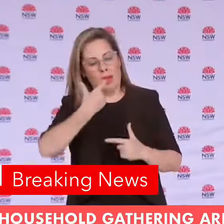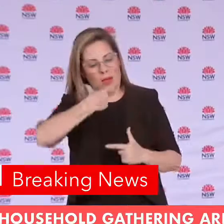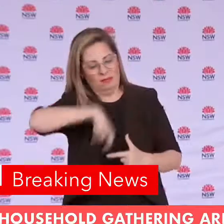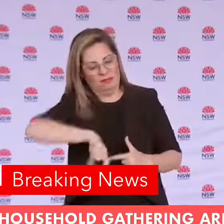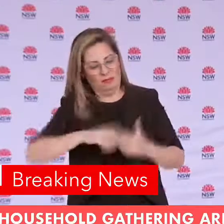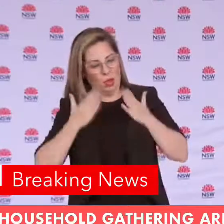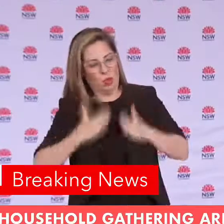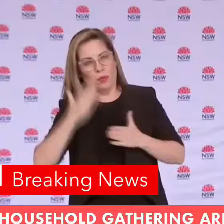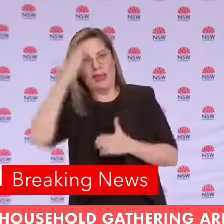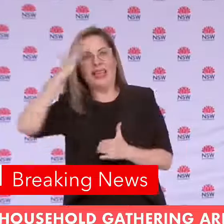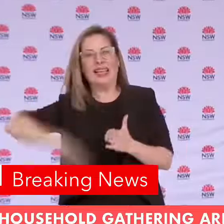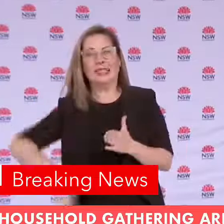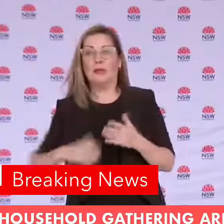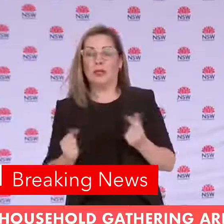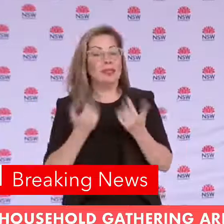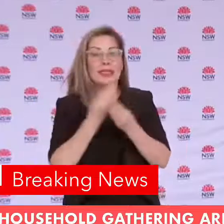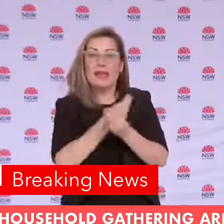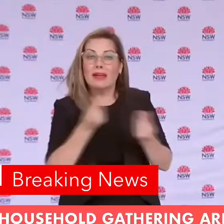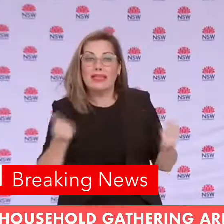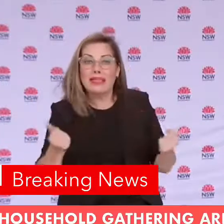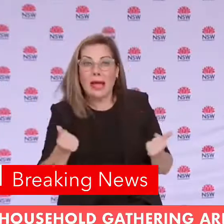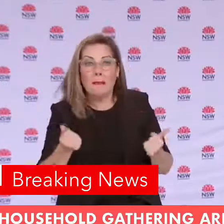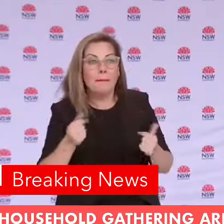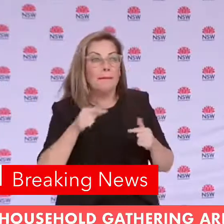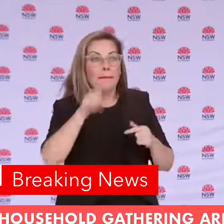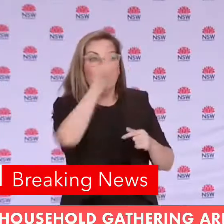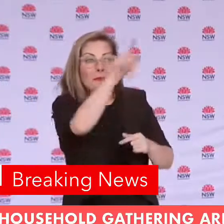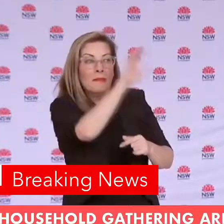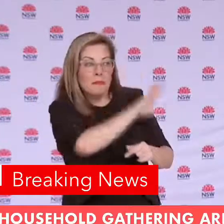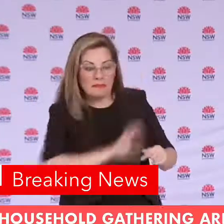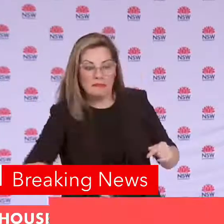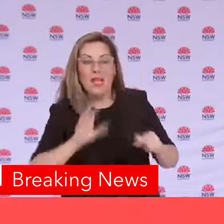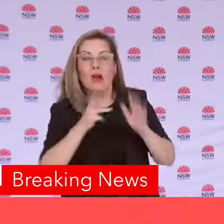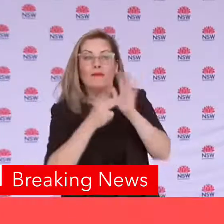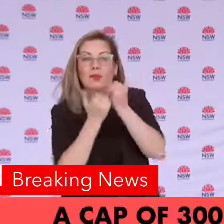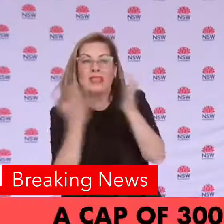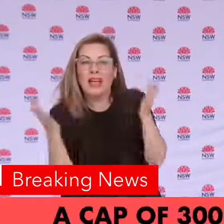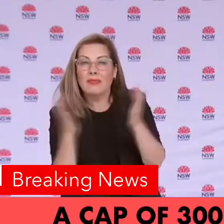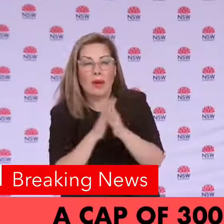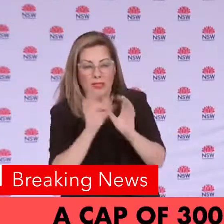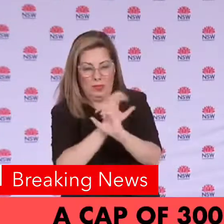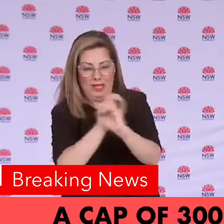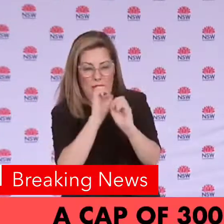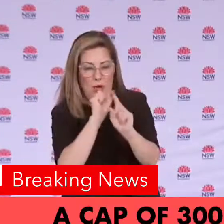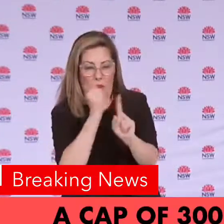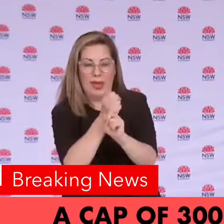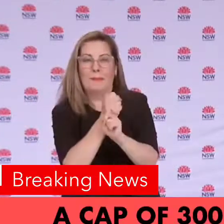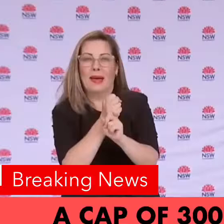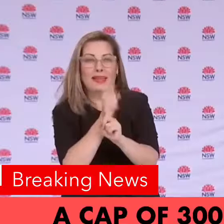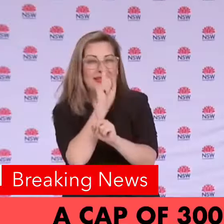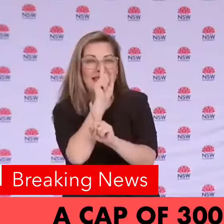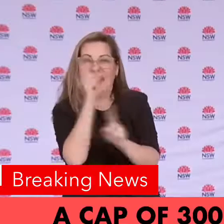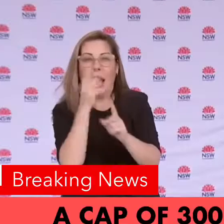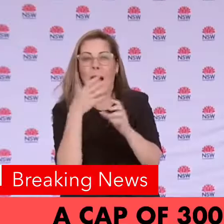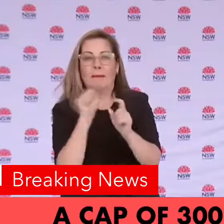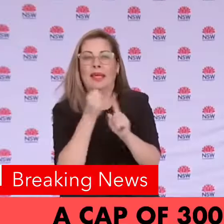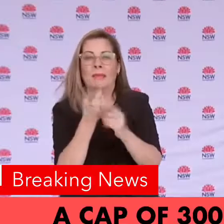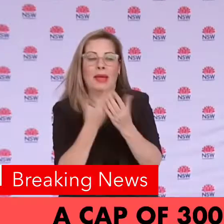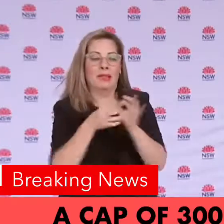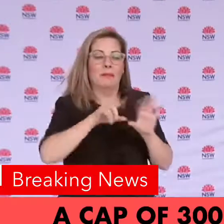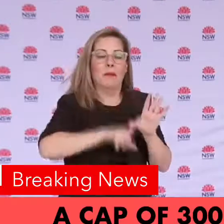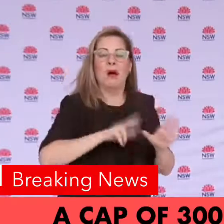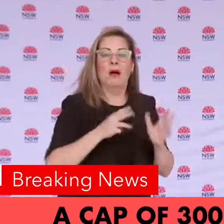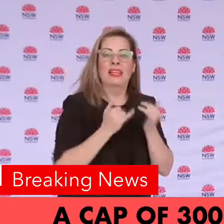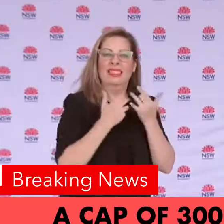current outbreak, and yet everybody in New South Wales is suffering because other state leaders have made decisions. Today's numbers bode well though, don't they, for potential easing